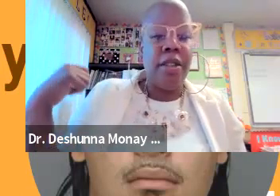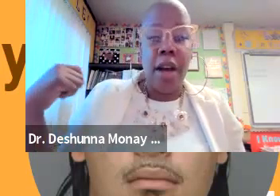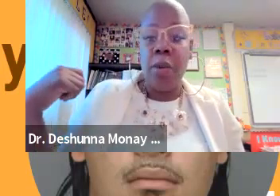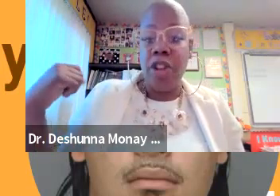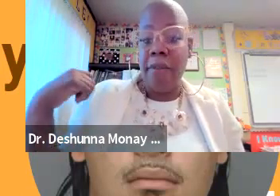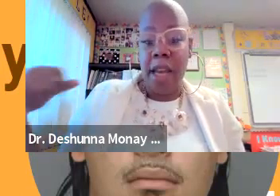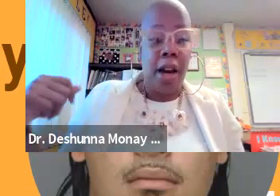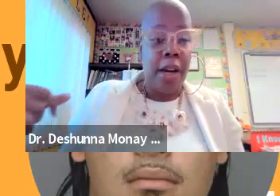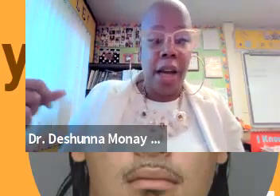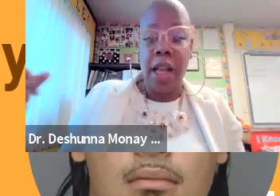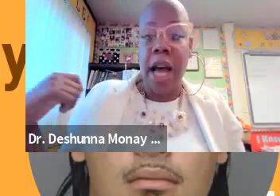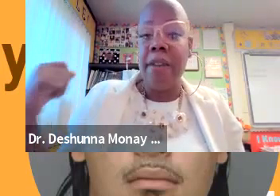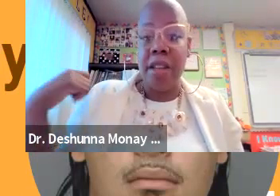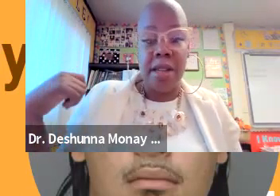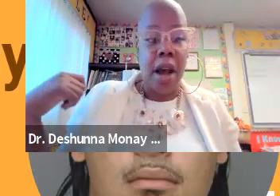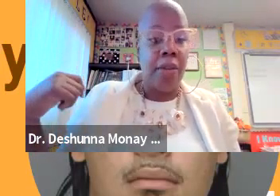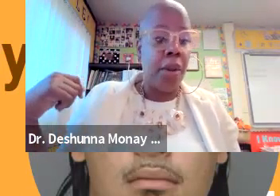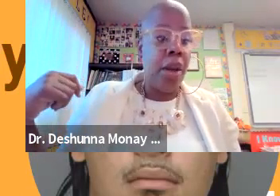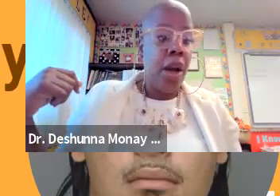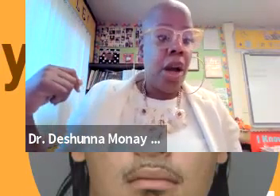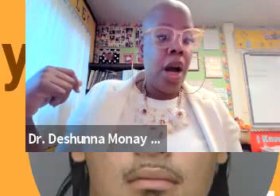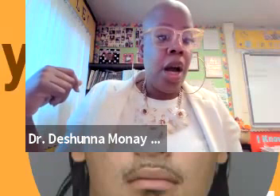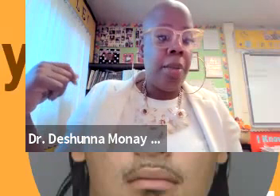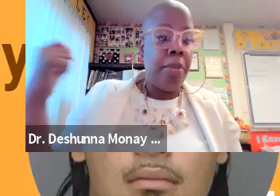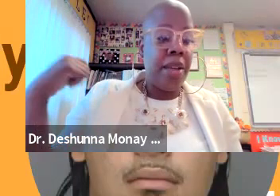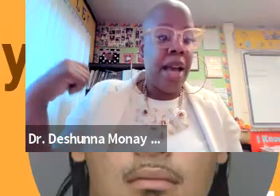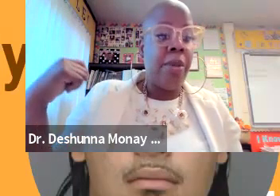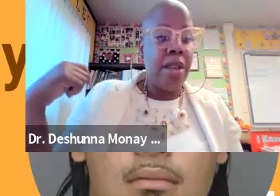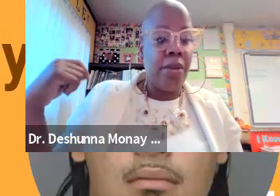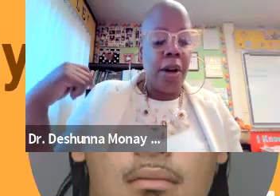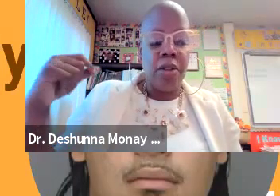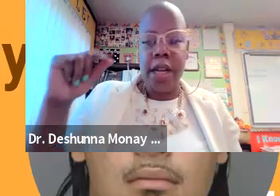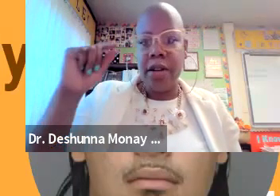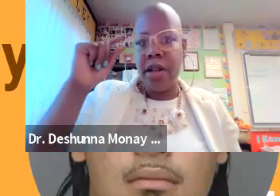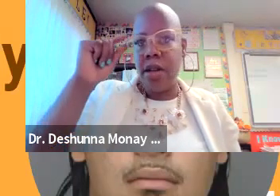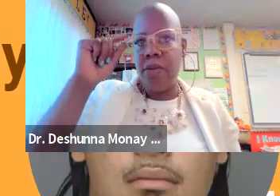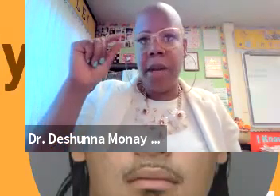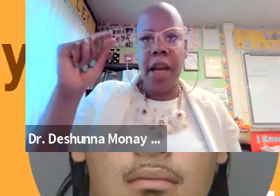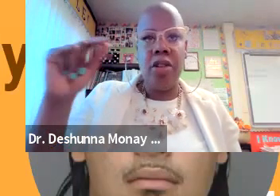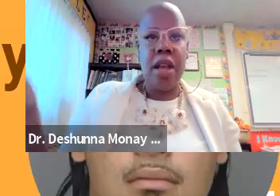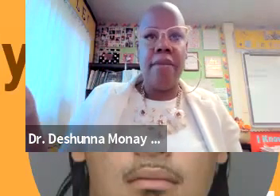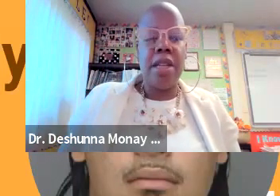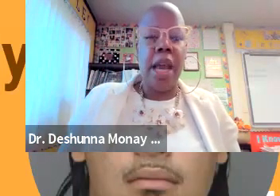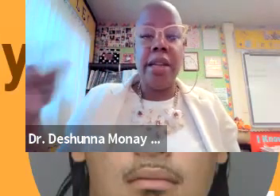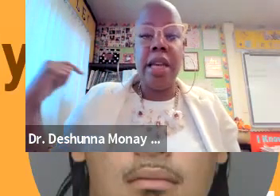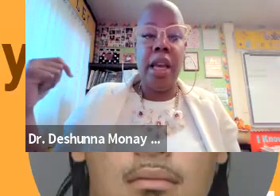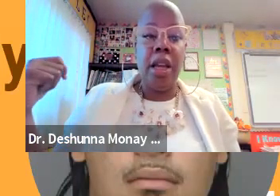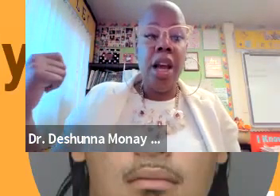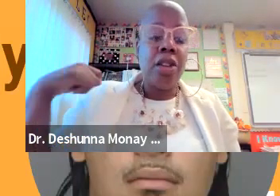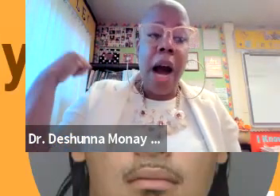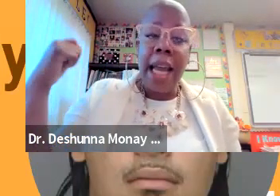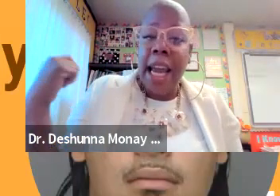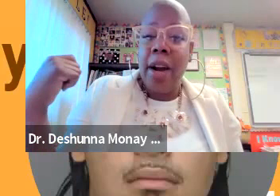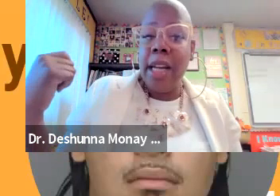all this stuff, which I've carried a lot of this stuff, because I was in the foster care system from age 7 to